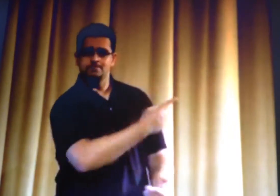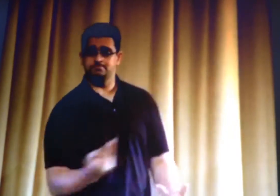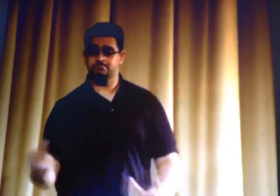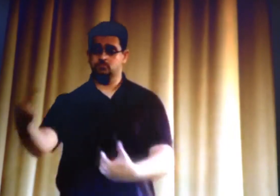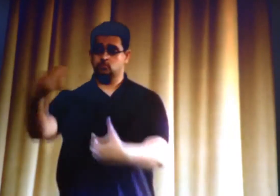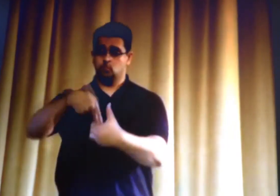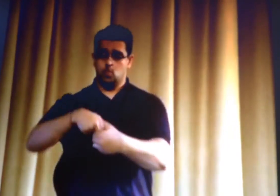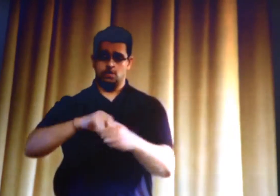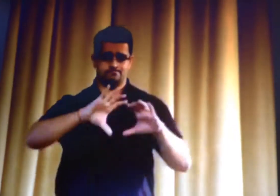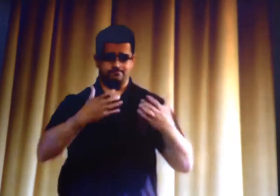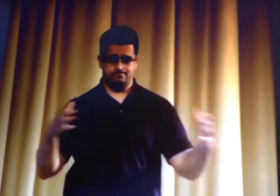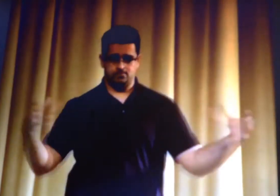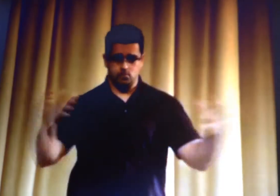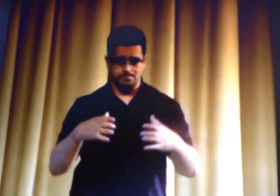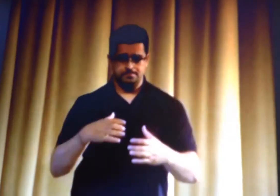So someone had asked him to join a group.